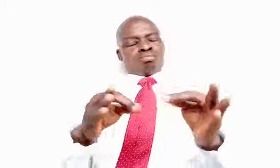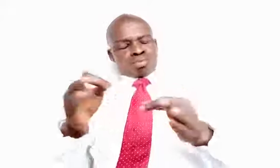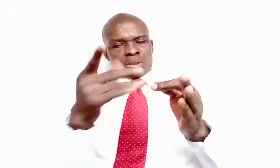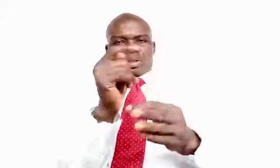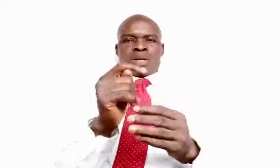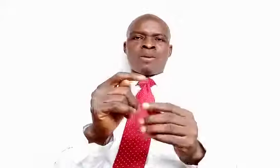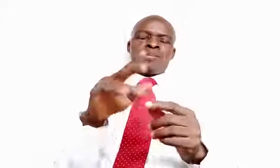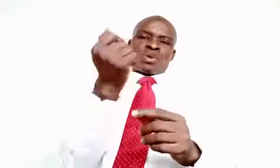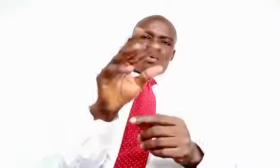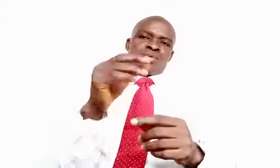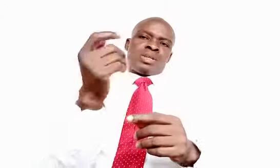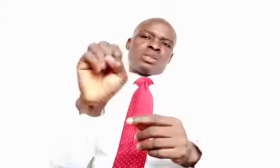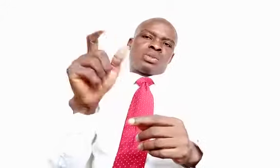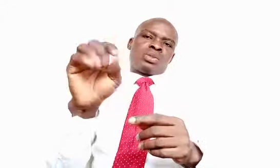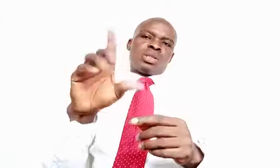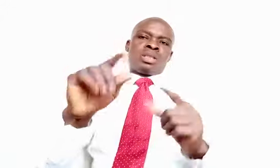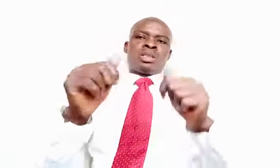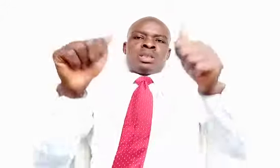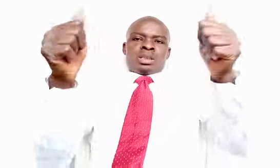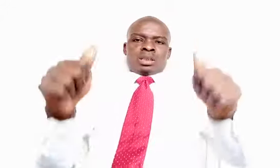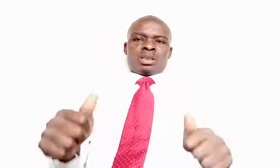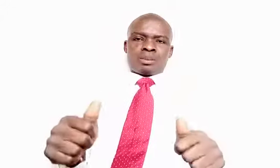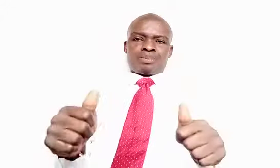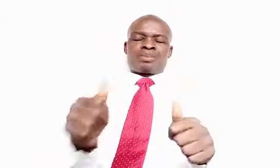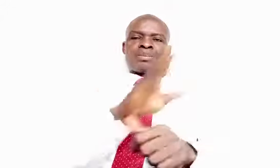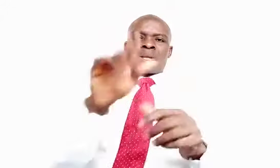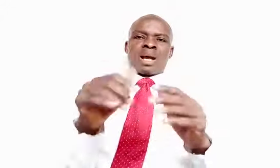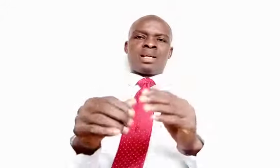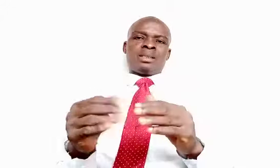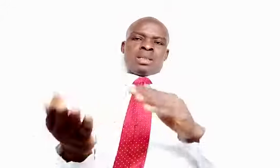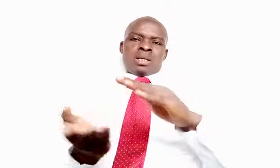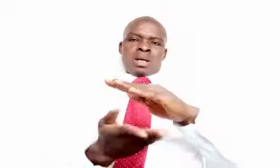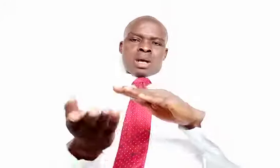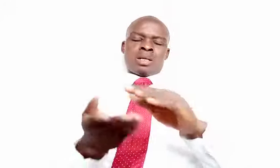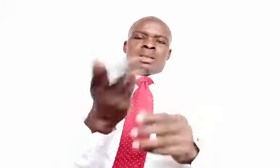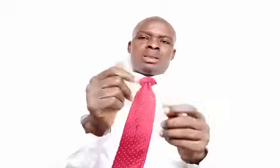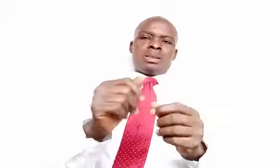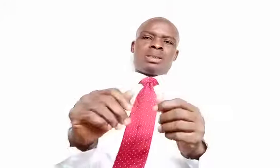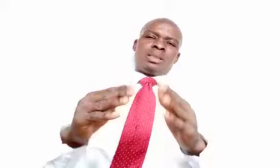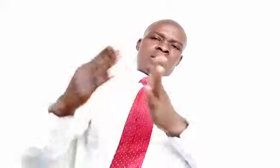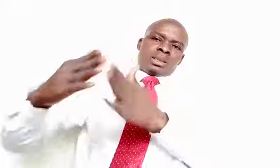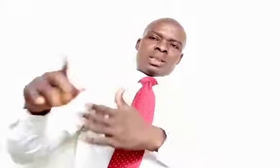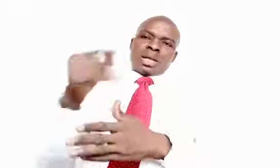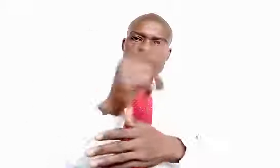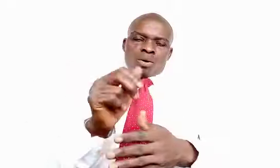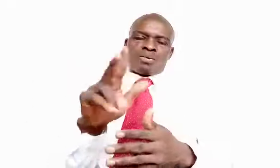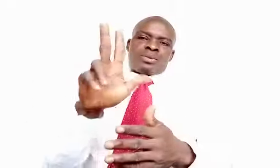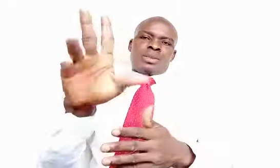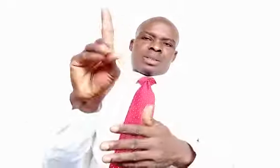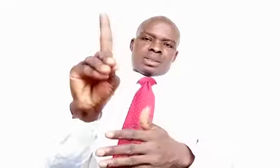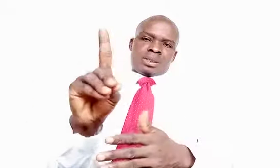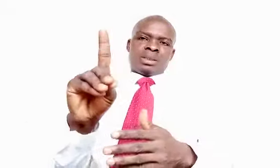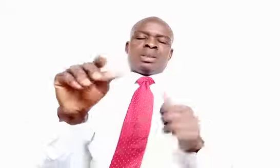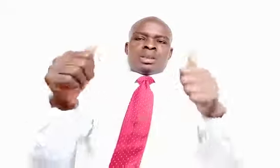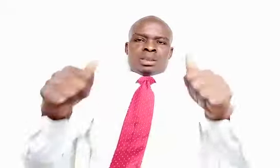of the solid shape. An edge is a side of a three-dimensional shape where